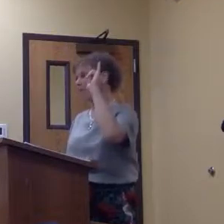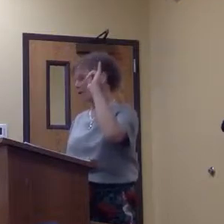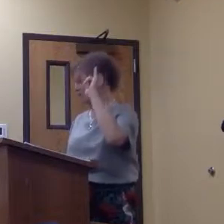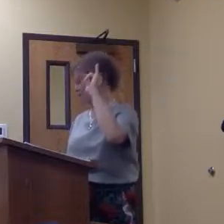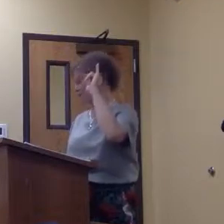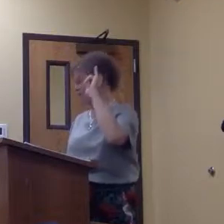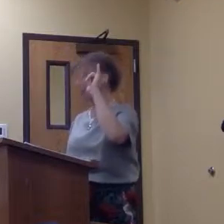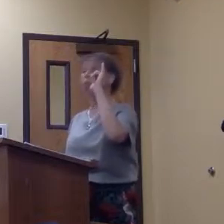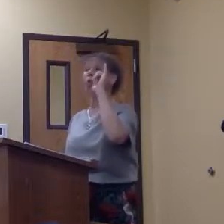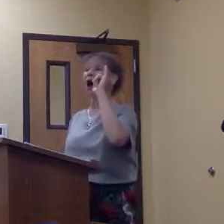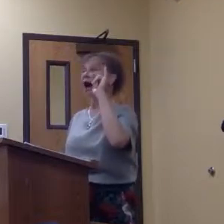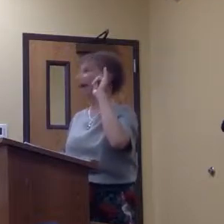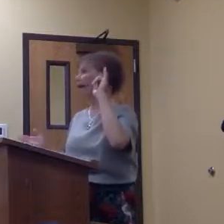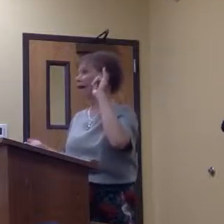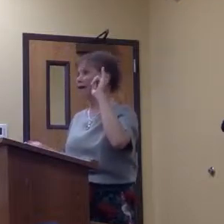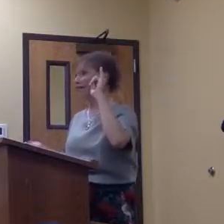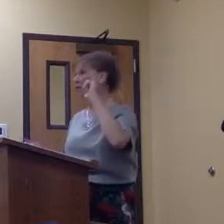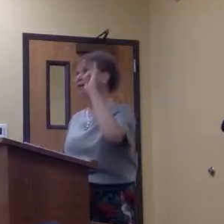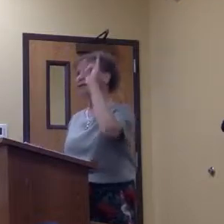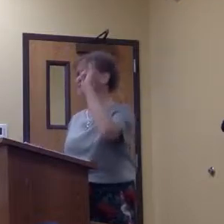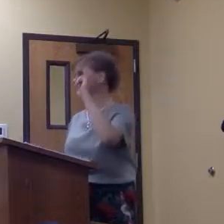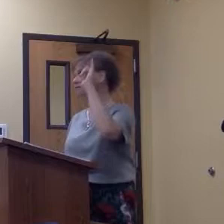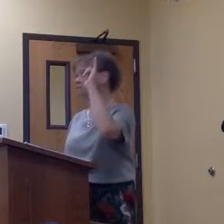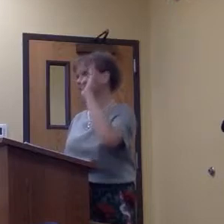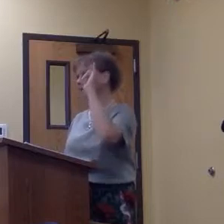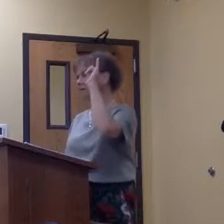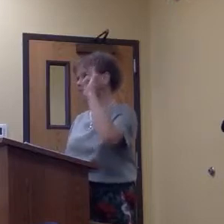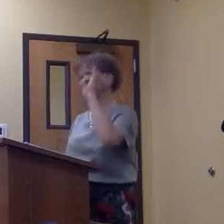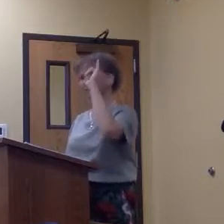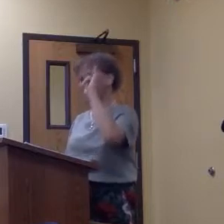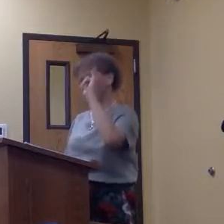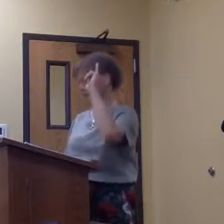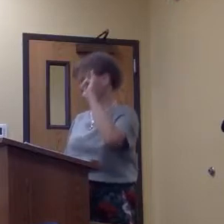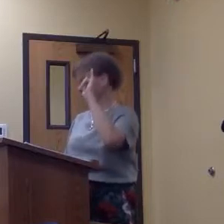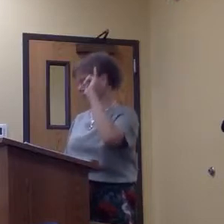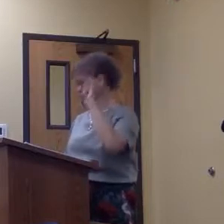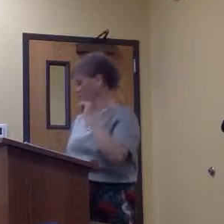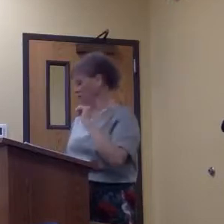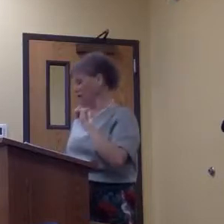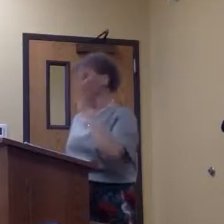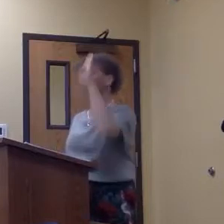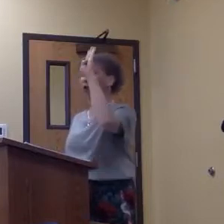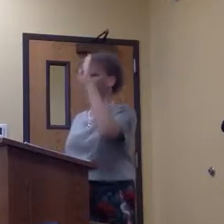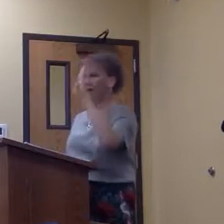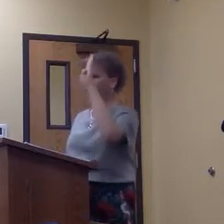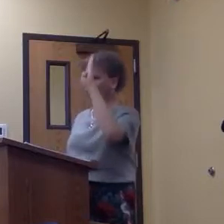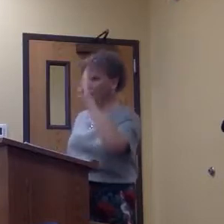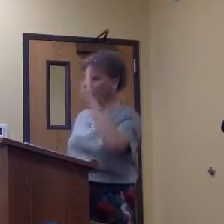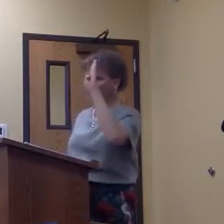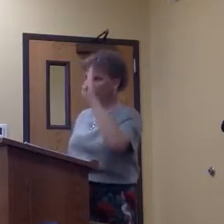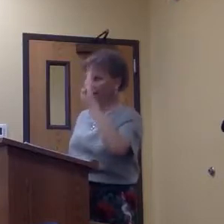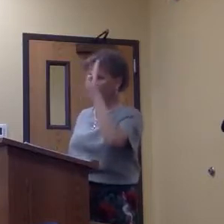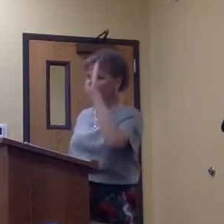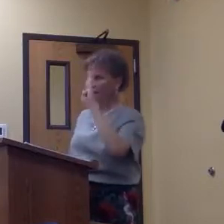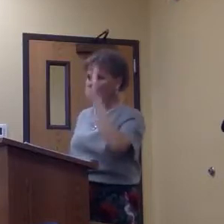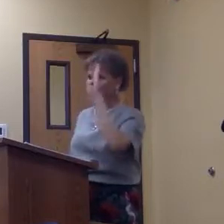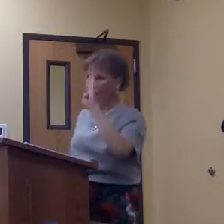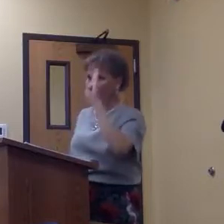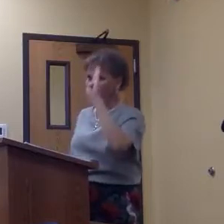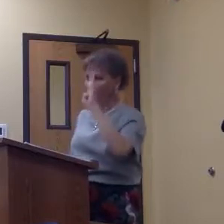bobs up and down. Y, I have no idea, right? Oakland. Berkeley, you can understand, it's a B that bobs up and